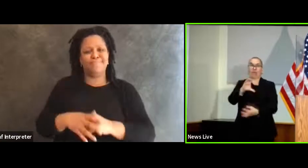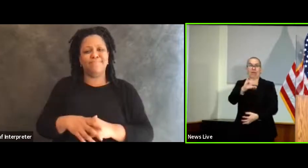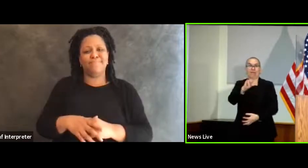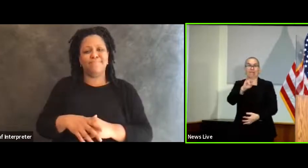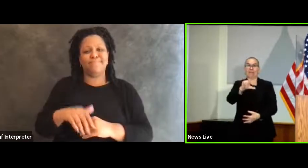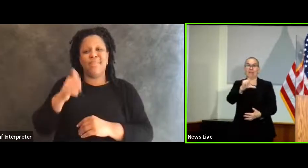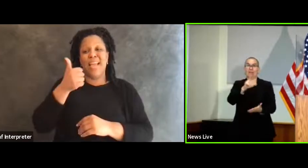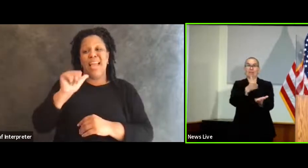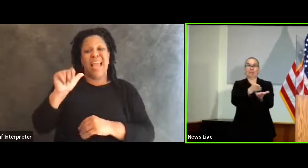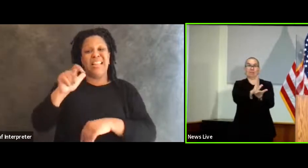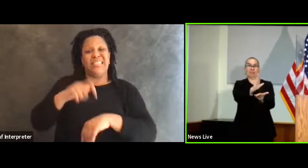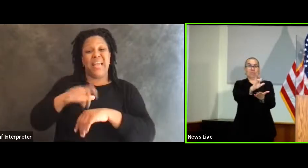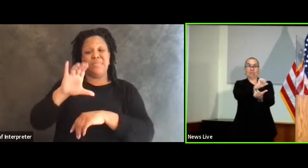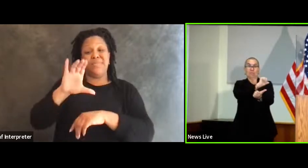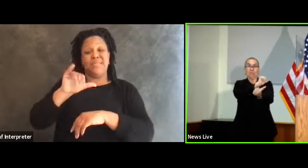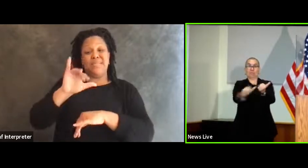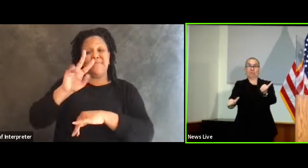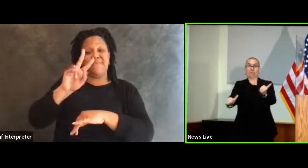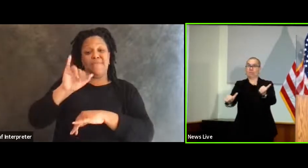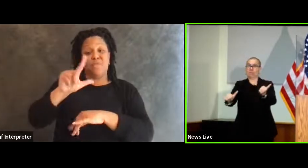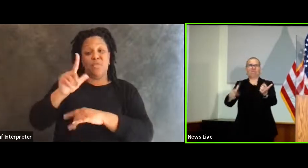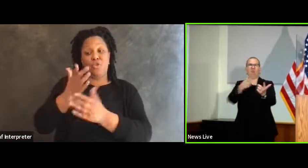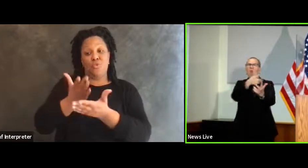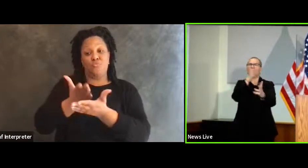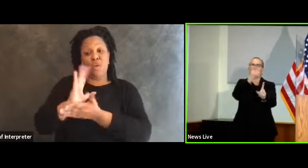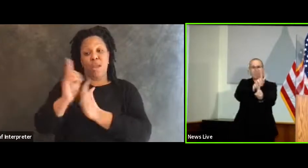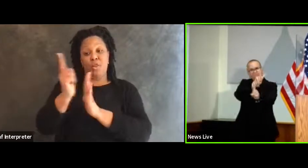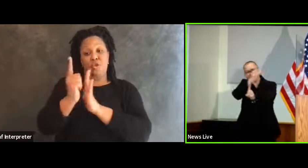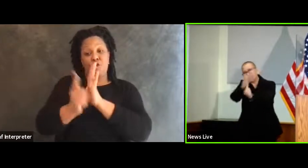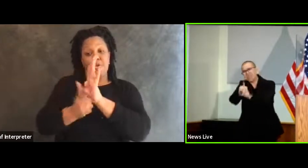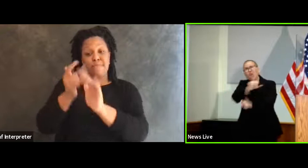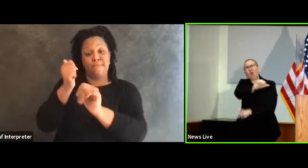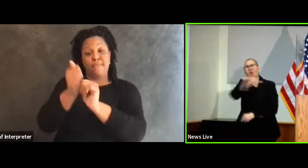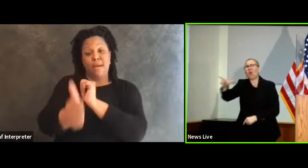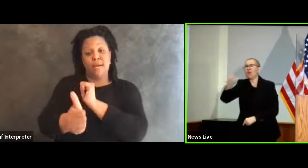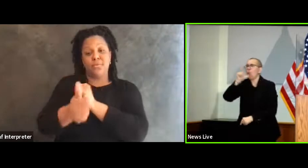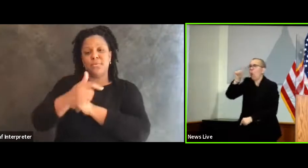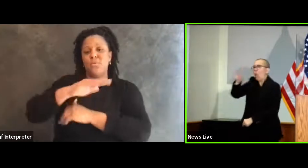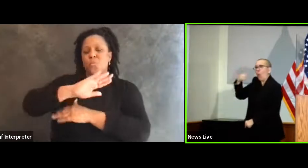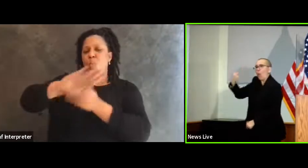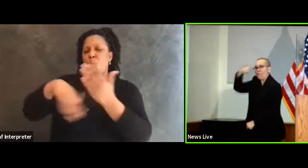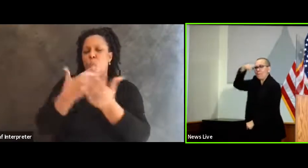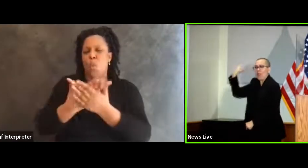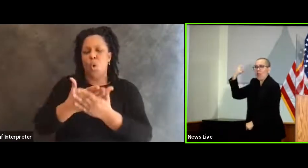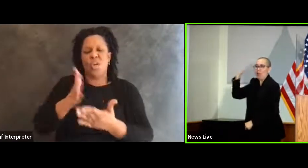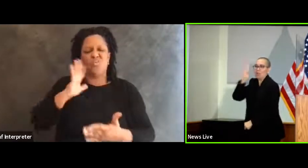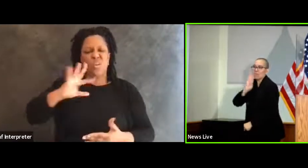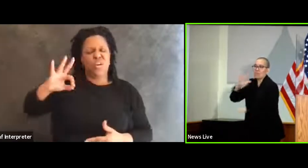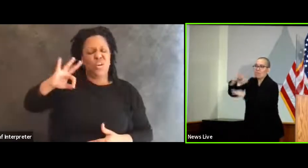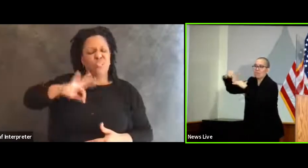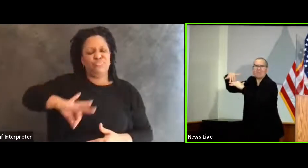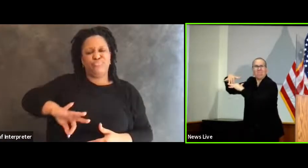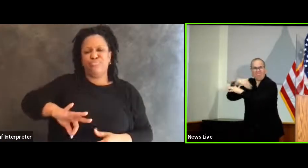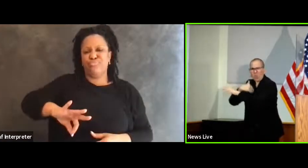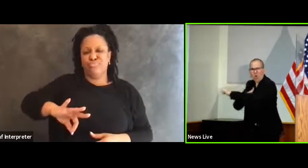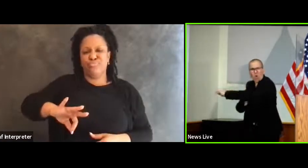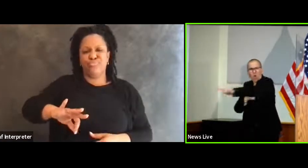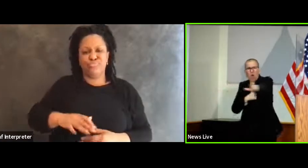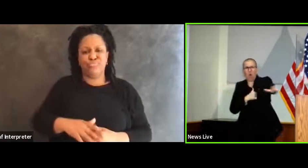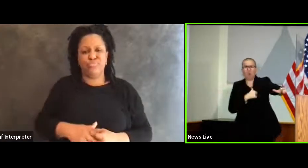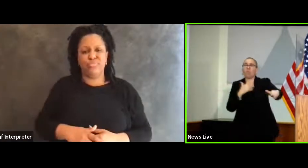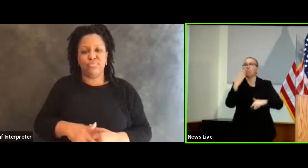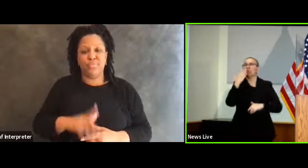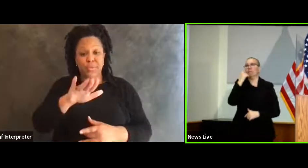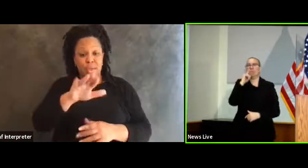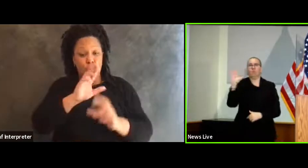from it, not just the targeted population, which is, I think, really important. I'd like to say thank you to the press. You were patient with your time today, but it's an important